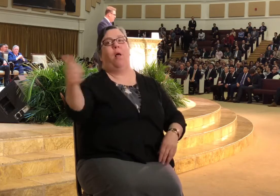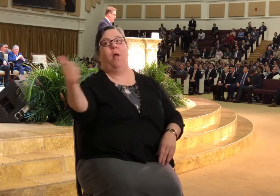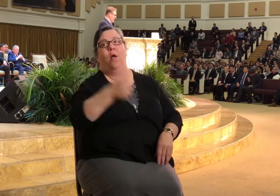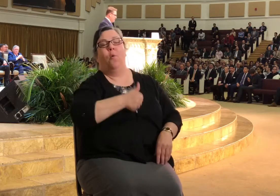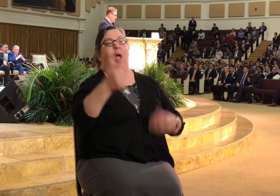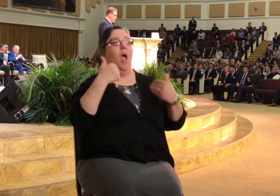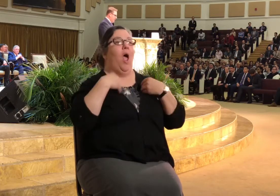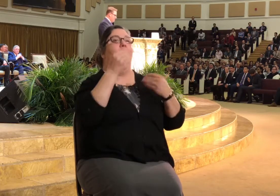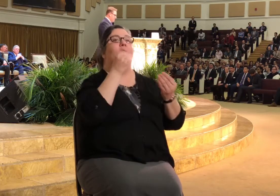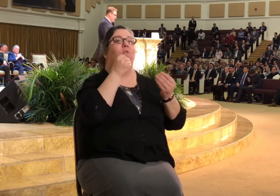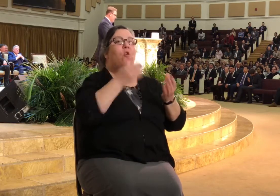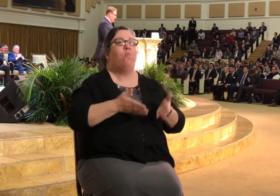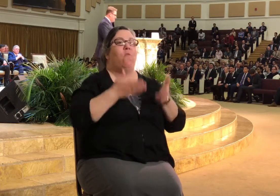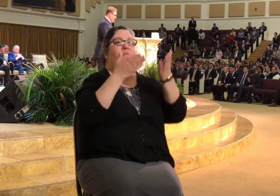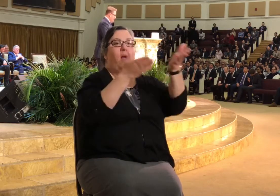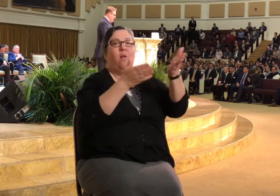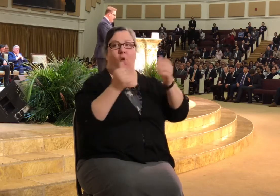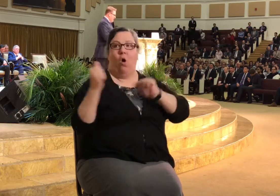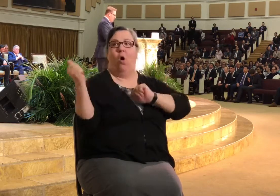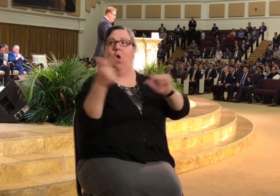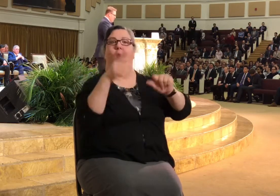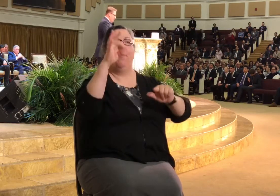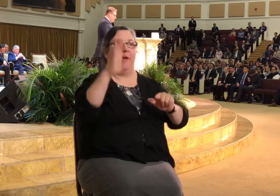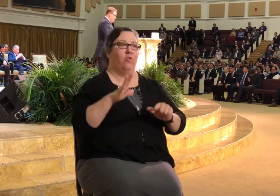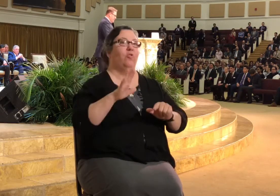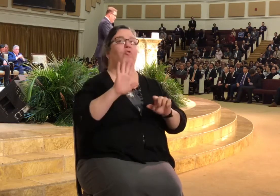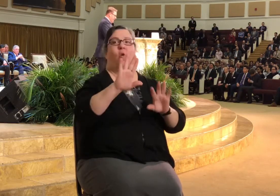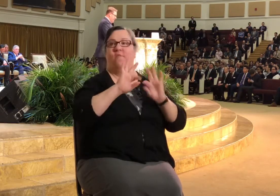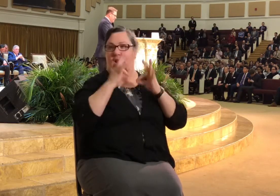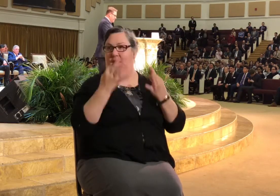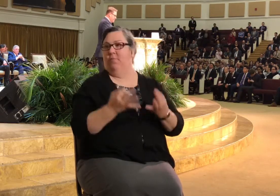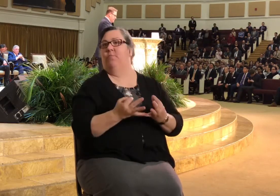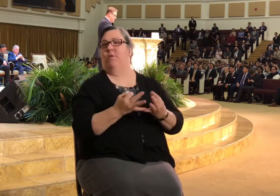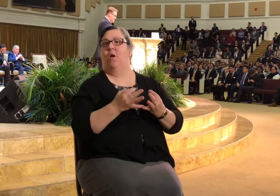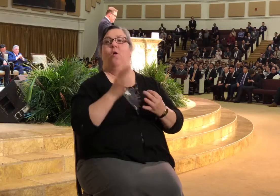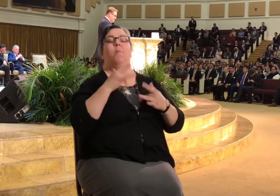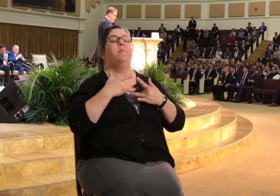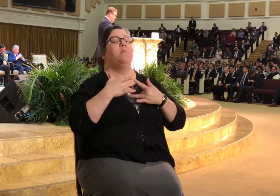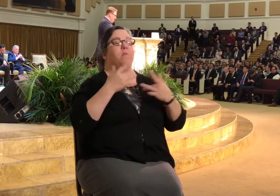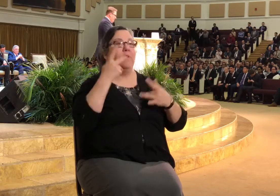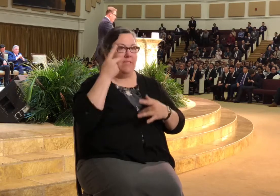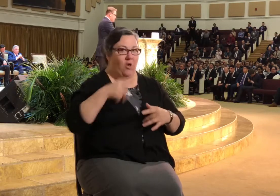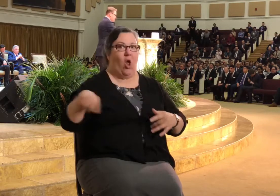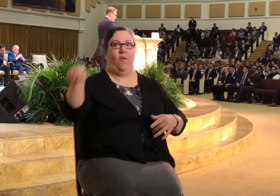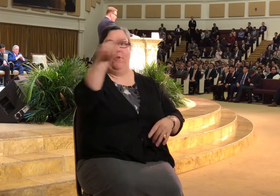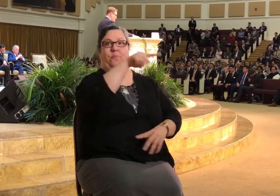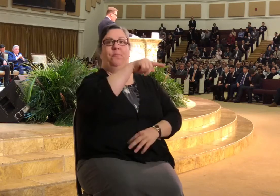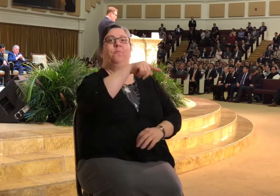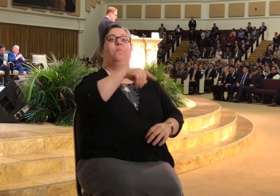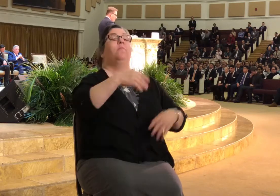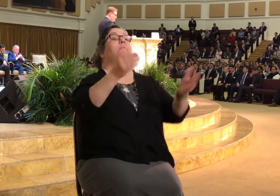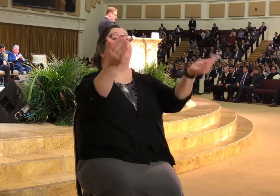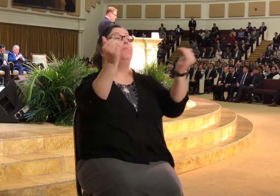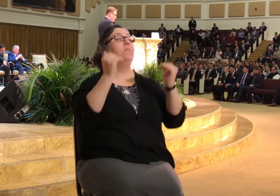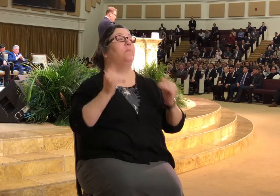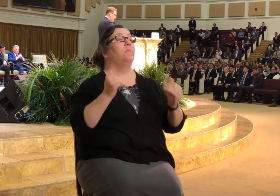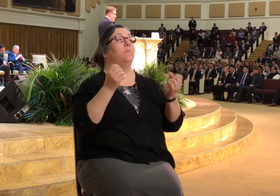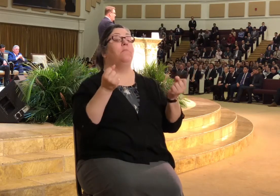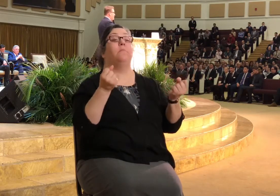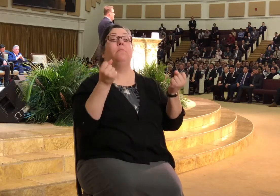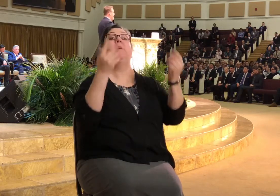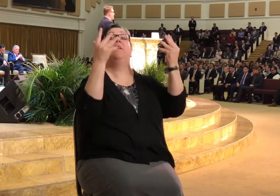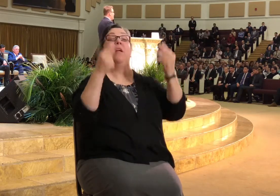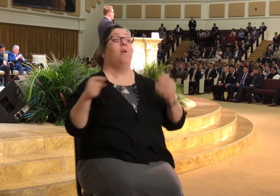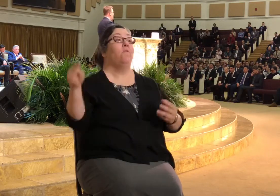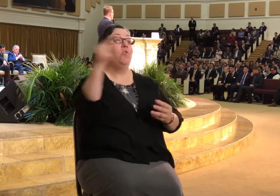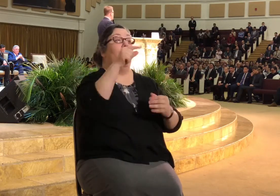for you and your family tonight, and we'll be delighted to see you. Also, there are many of you that